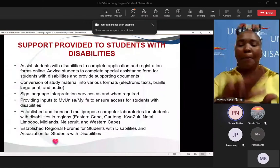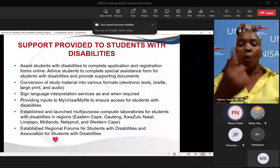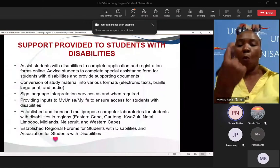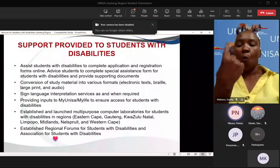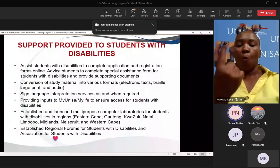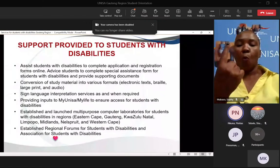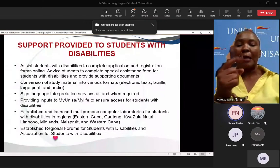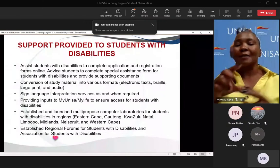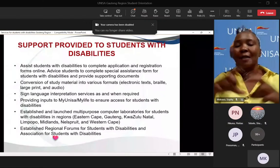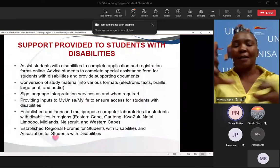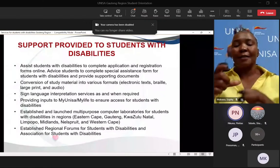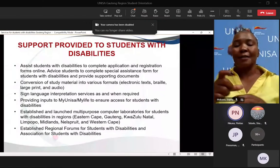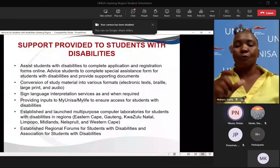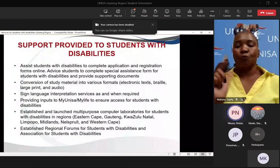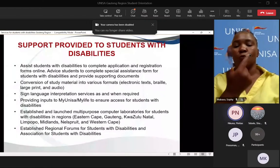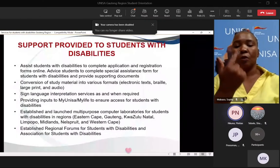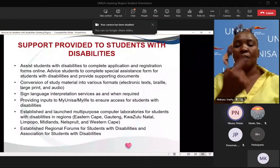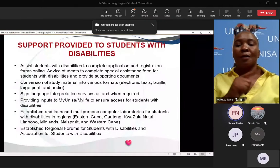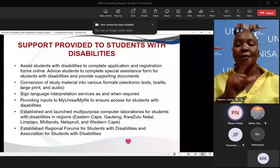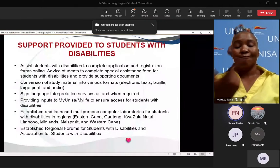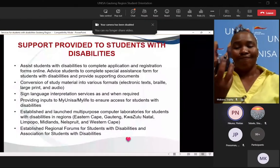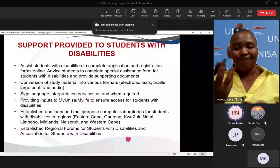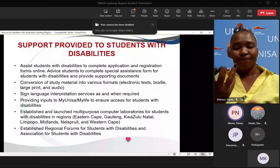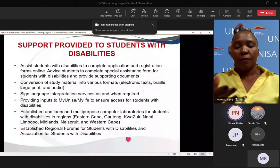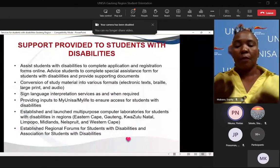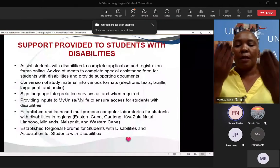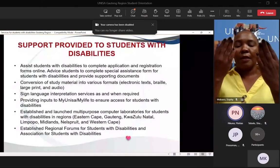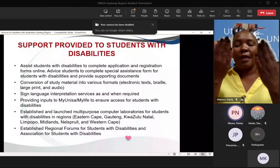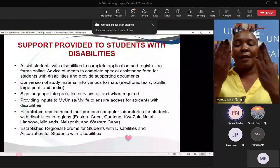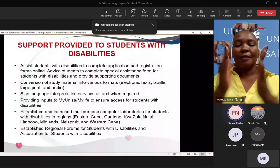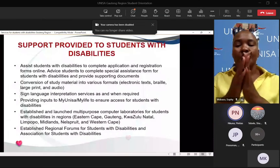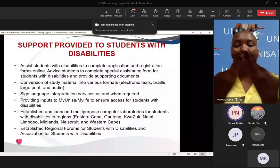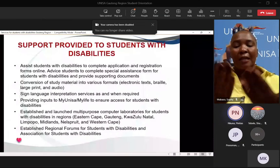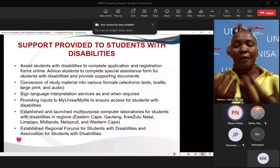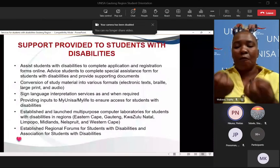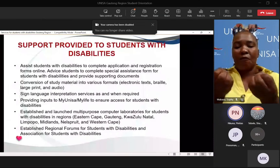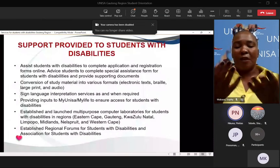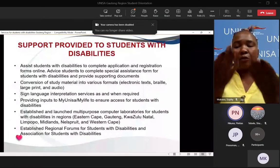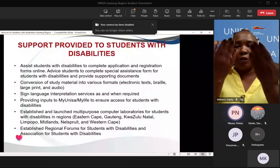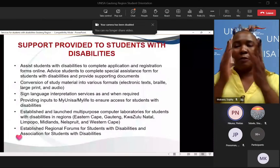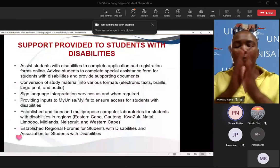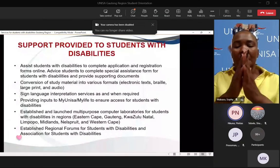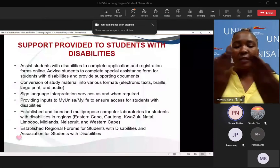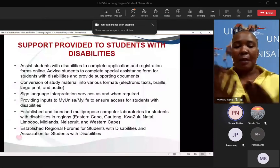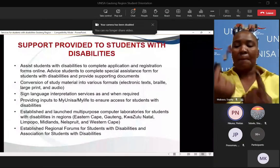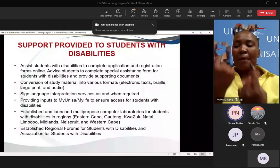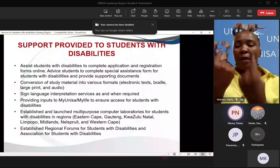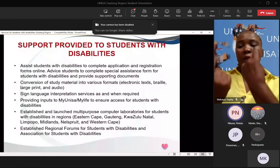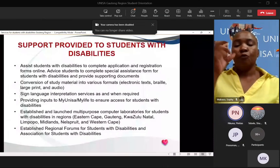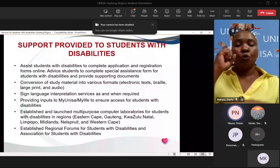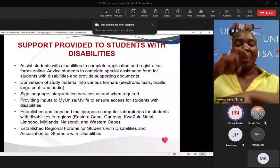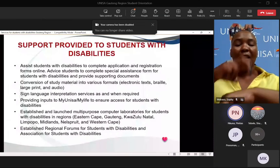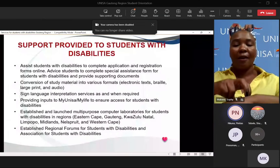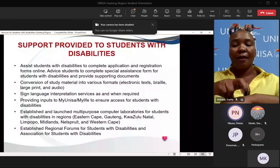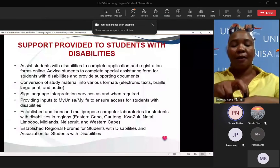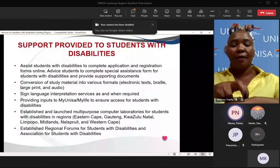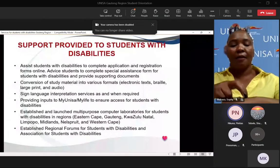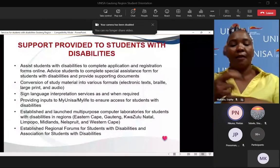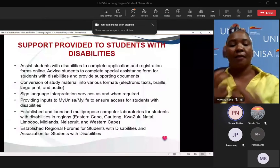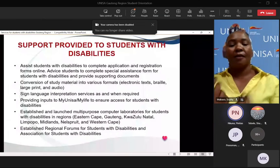approach and again in terms of study material we provide material as per your individual needs